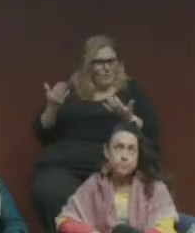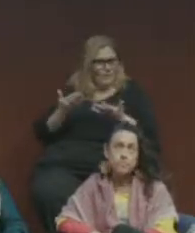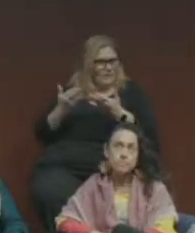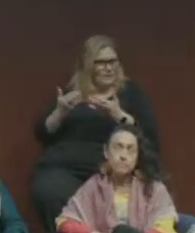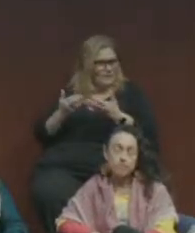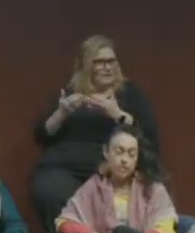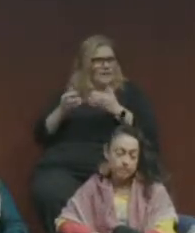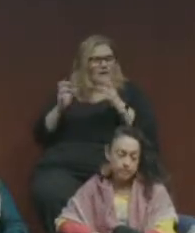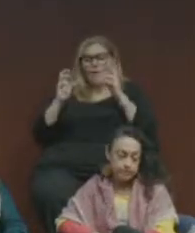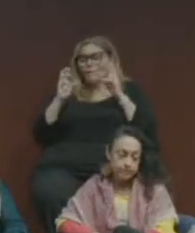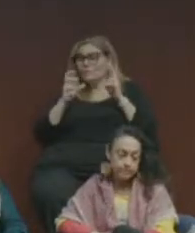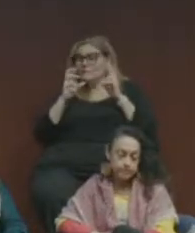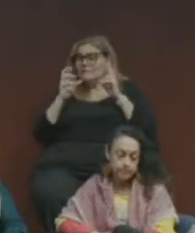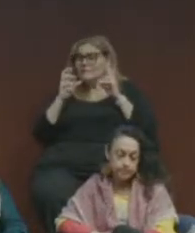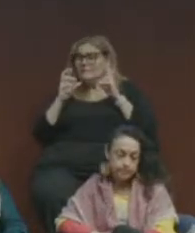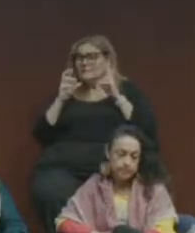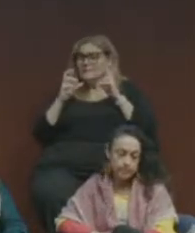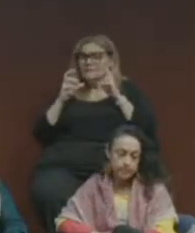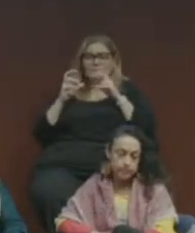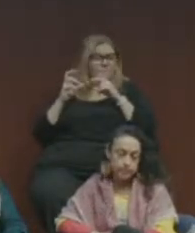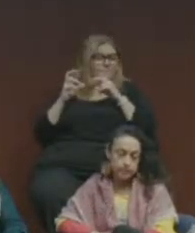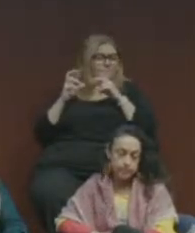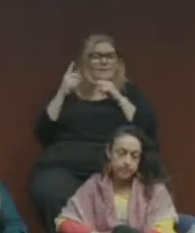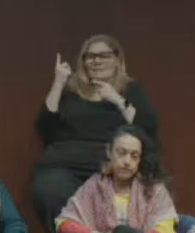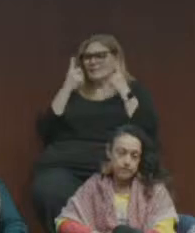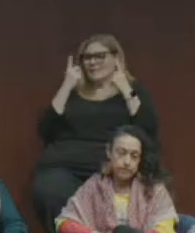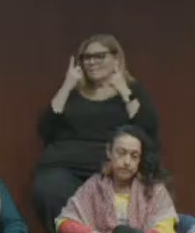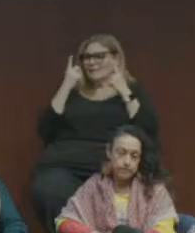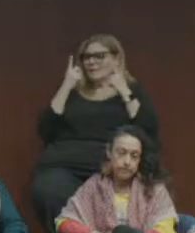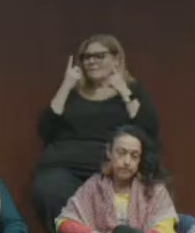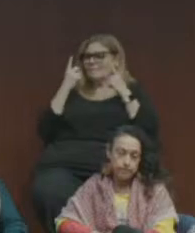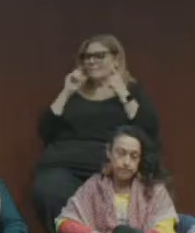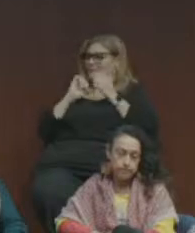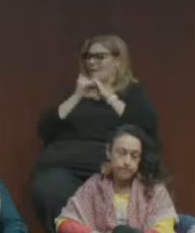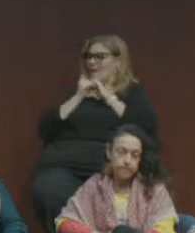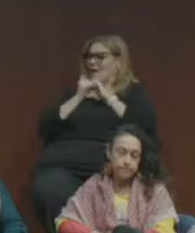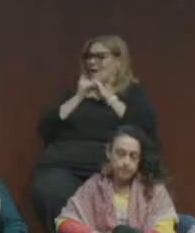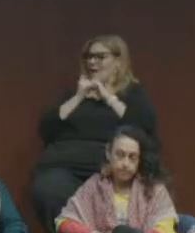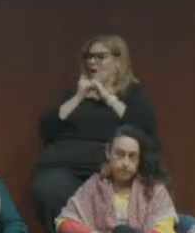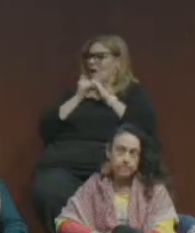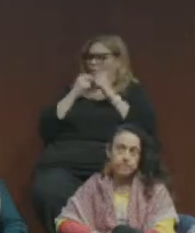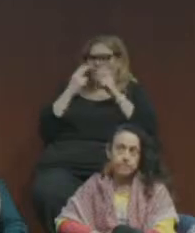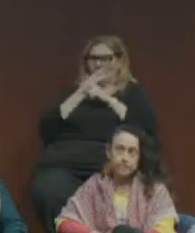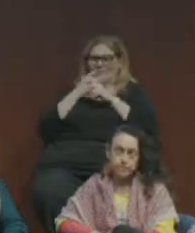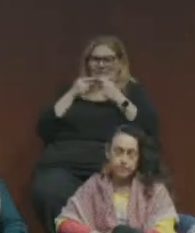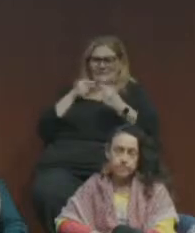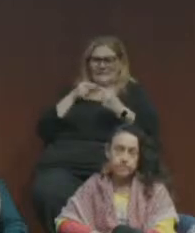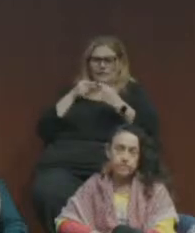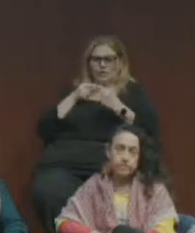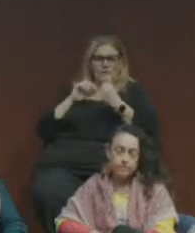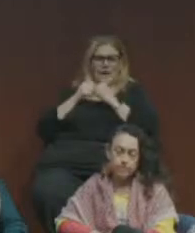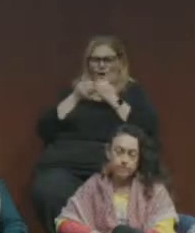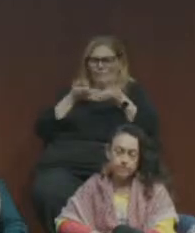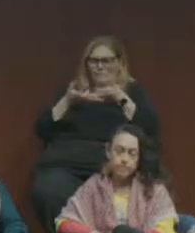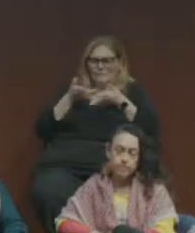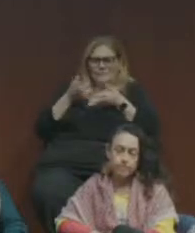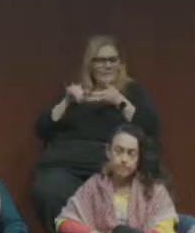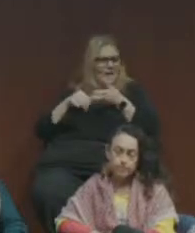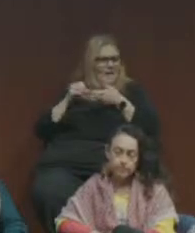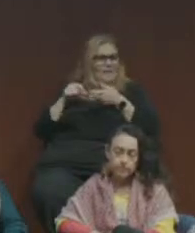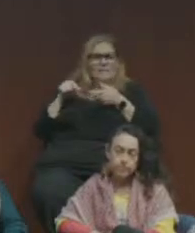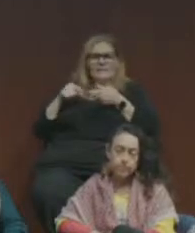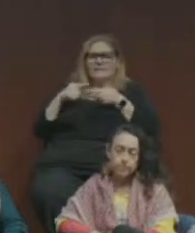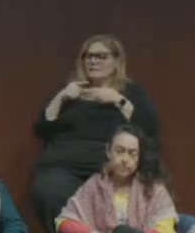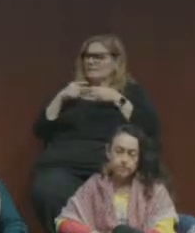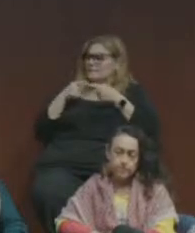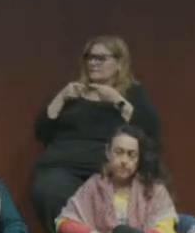is hopefully then moving into thinking about then how are we navigating this tension, right? This tension